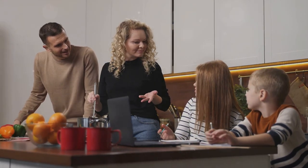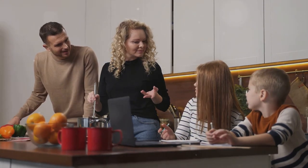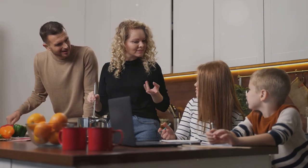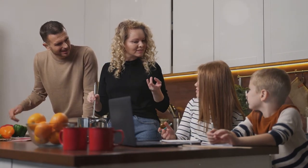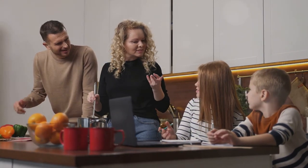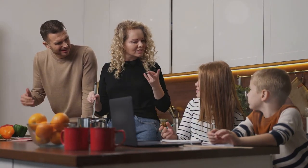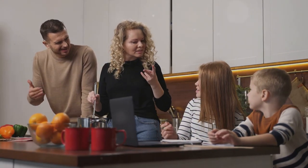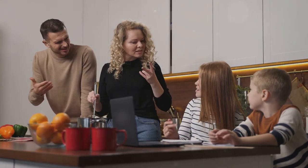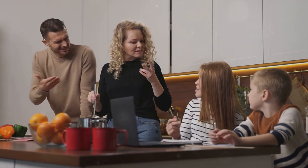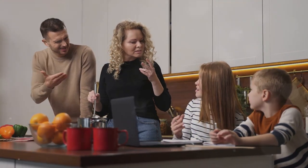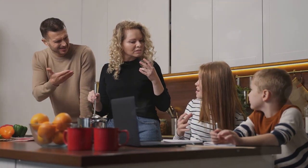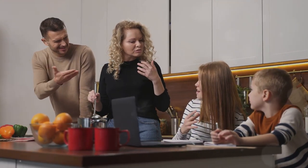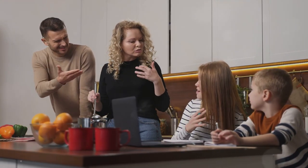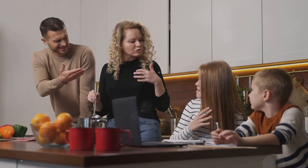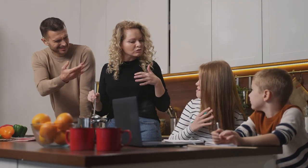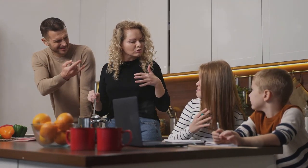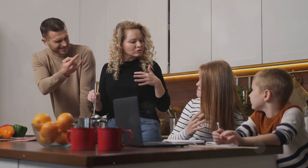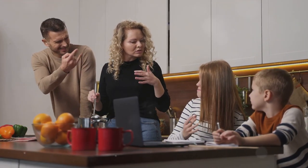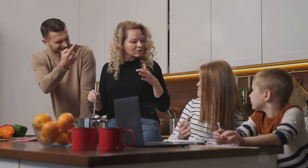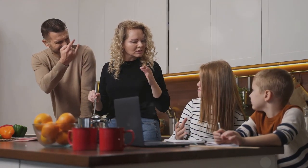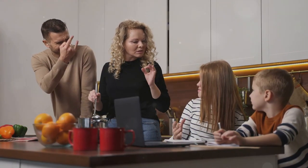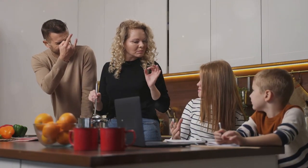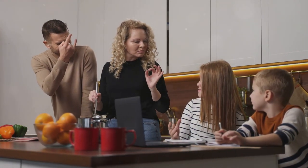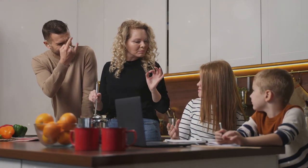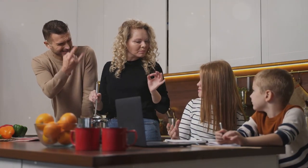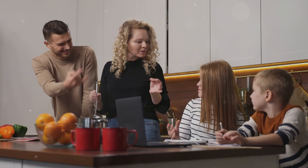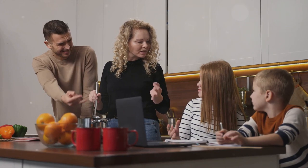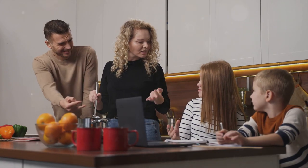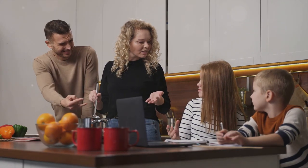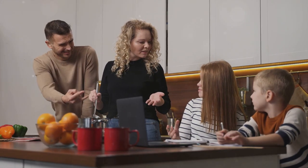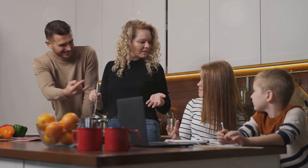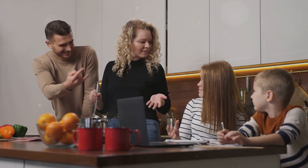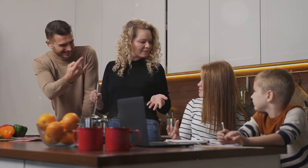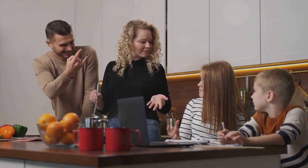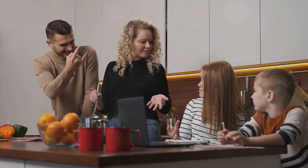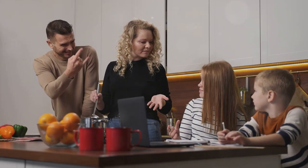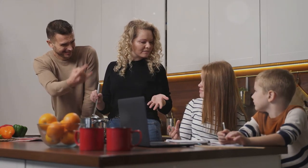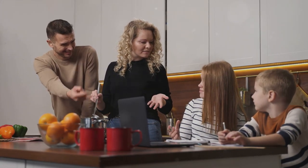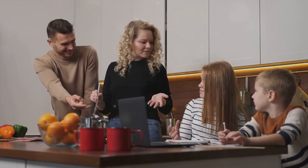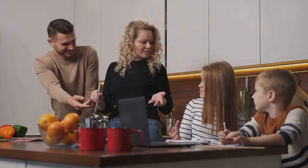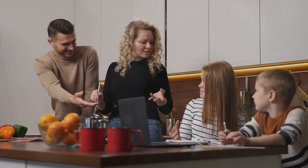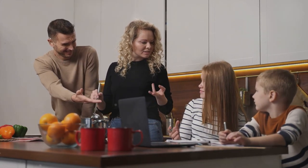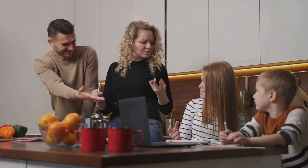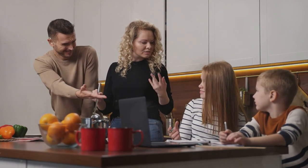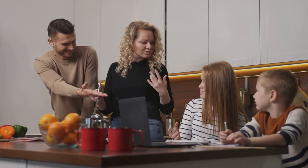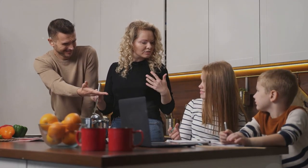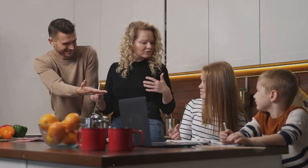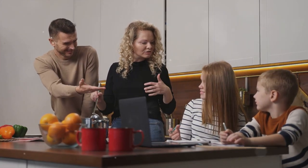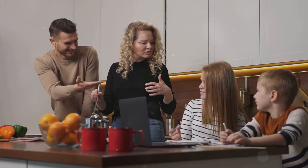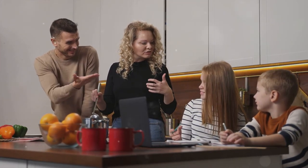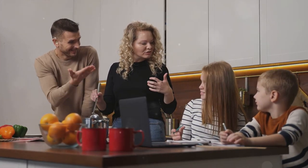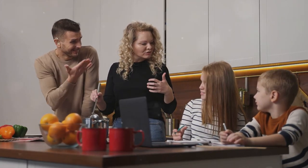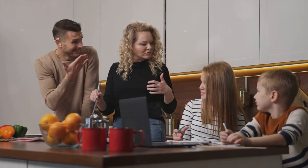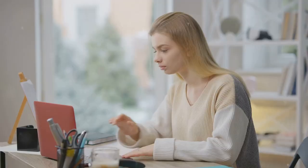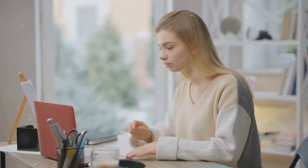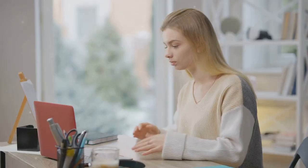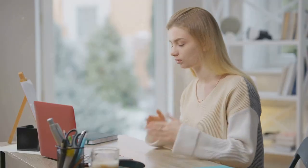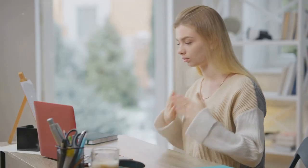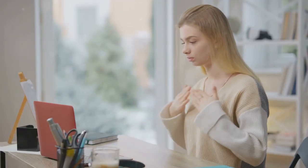Just like any professional, Deaf interpreters come to an assignment as prepared as they can be. They review the content, understand